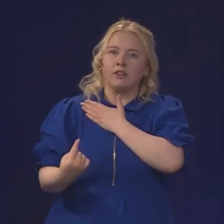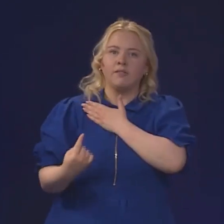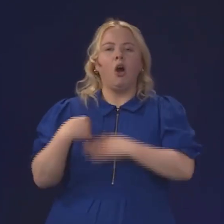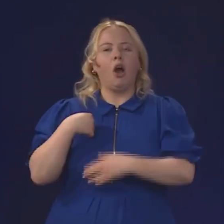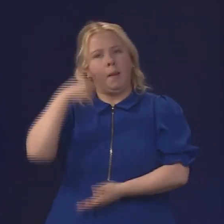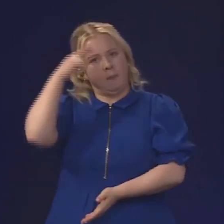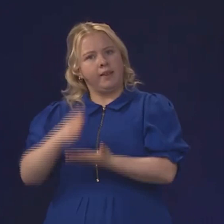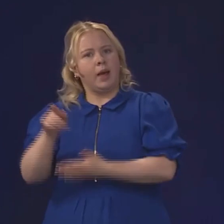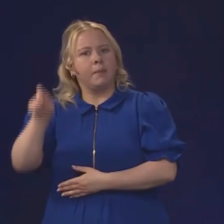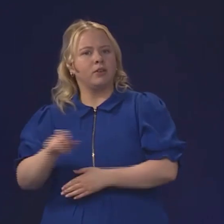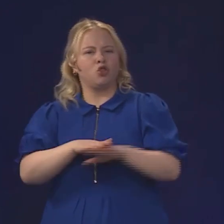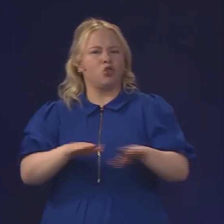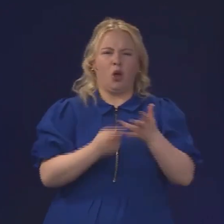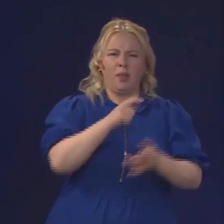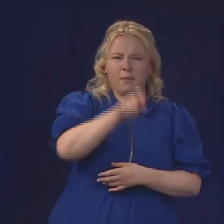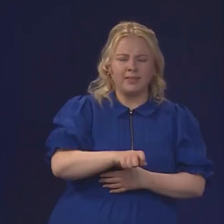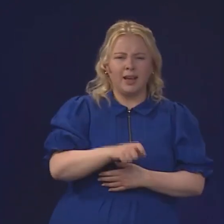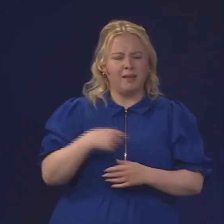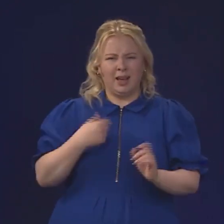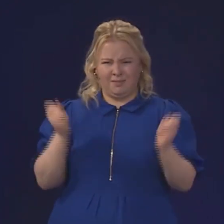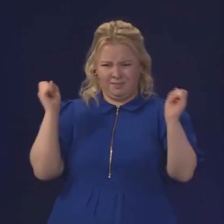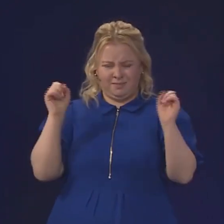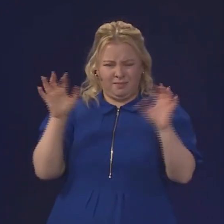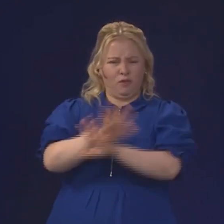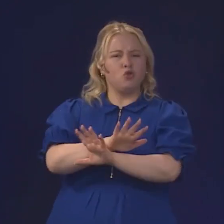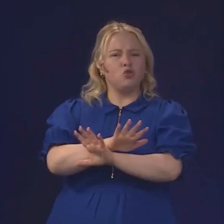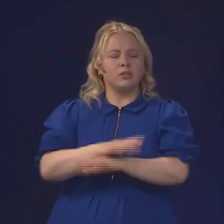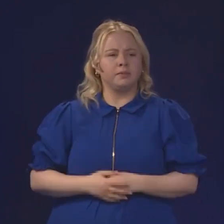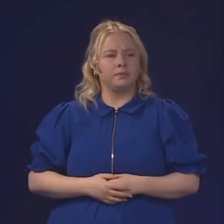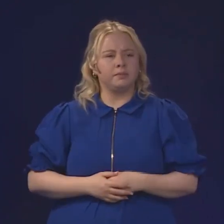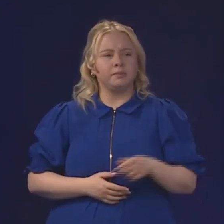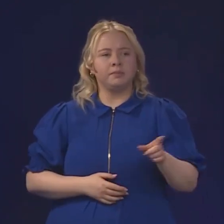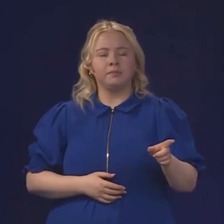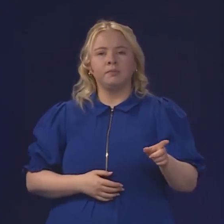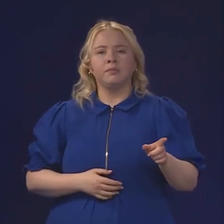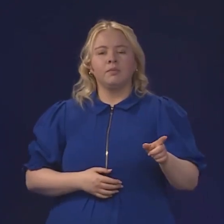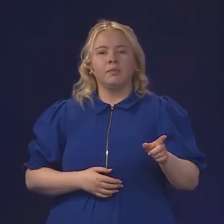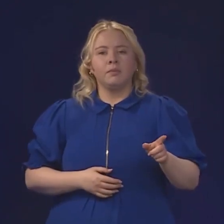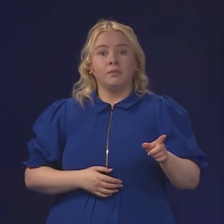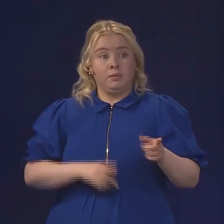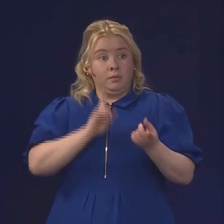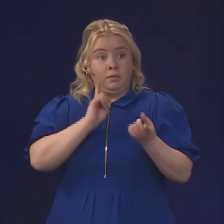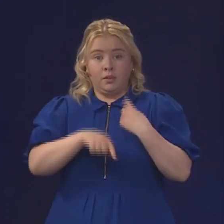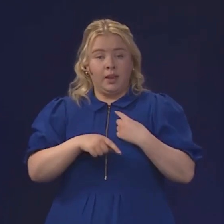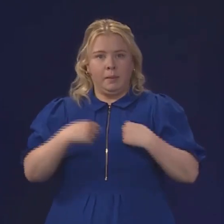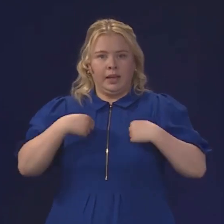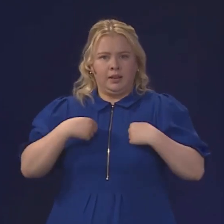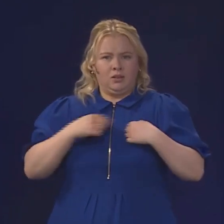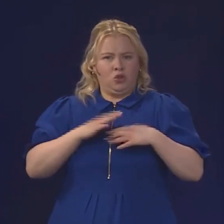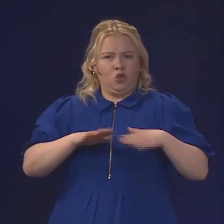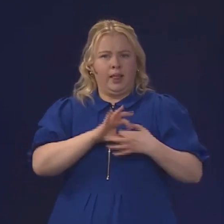or another? I don't understand the ideology, and I wonder if you can explain it to us. Well, first of all, James, for me, it's not about